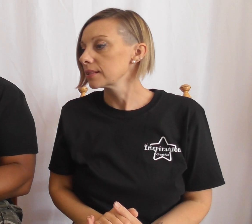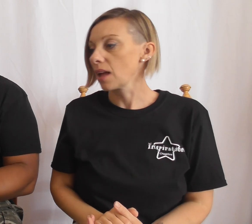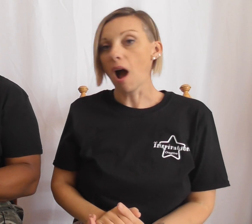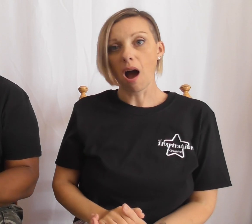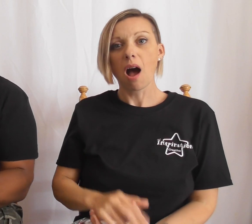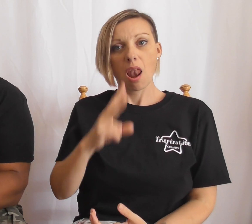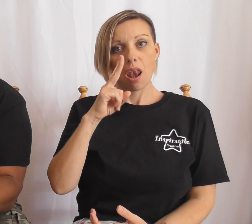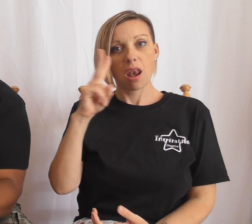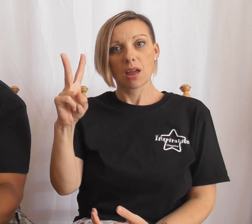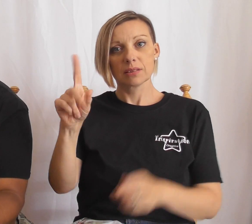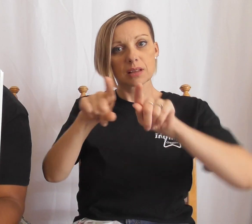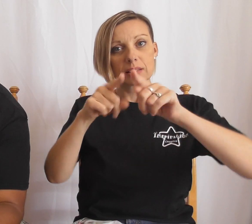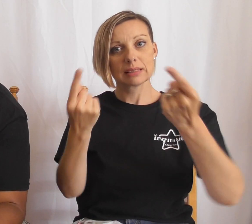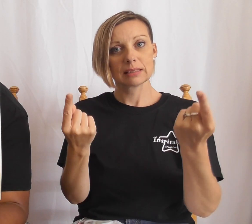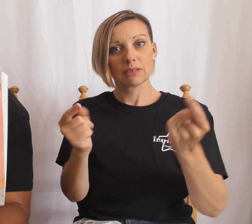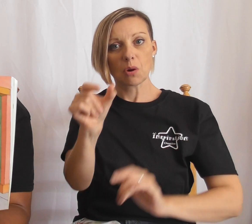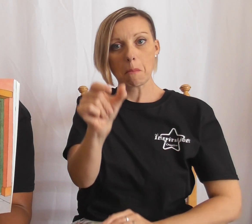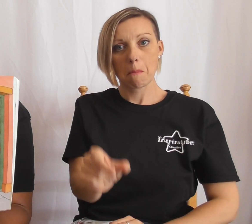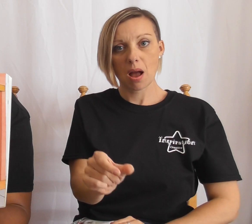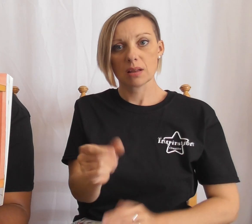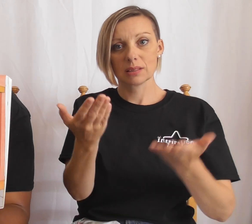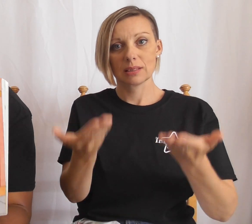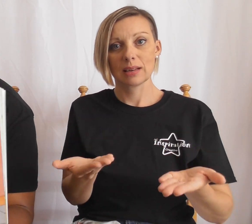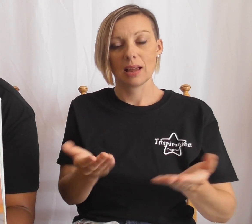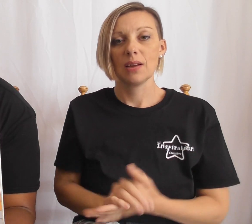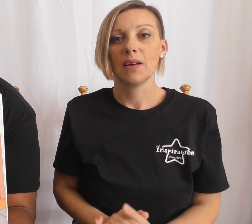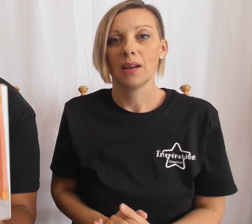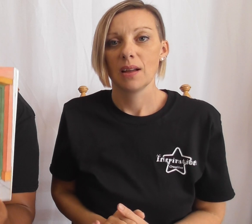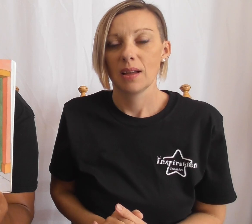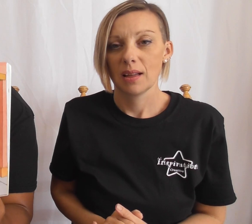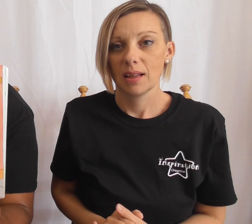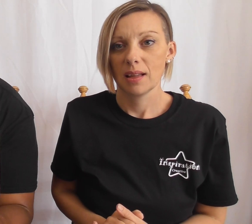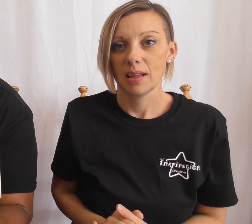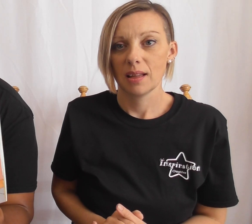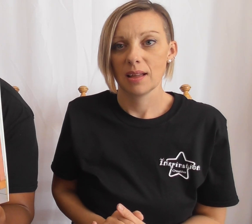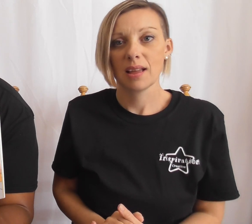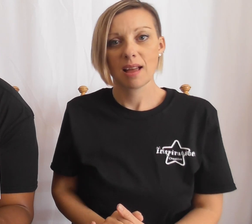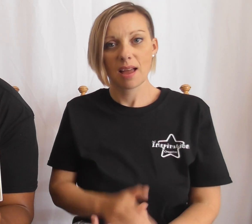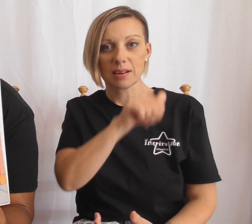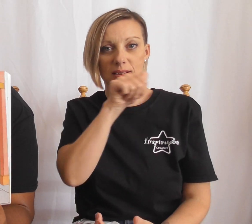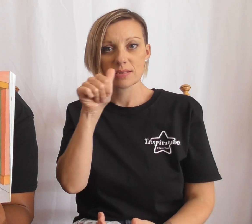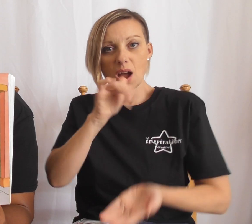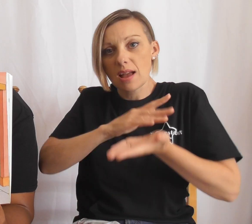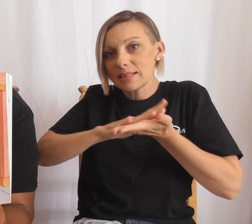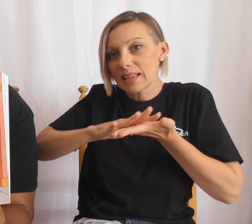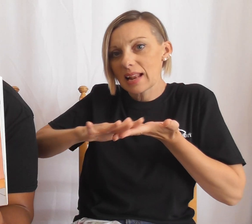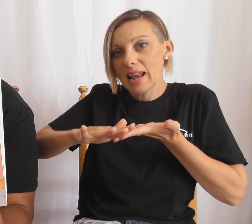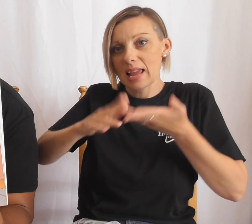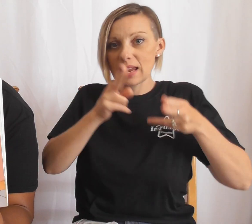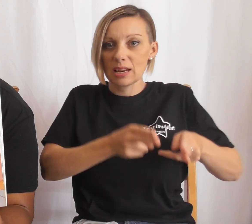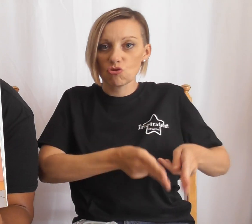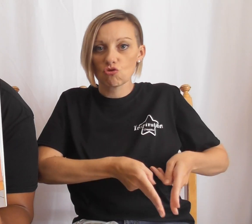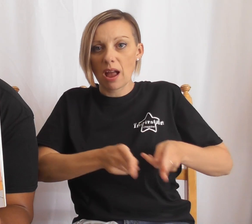Whoa, he looks like a different person. Look, he's got a nice clean trousers on,